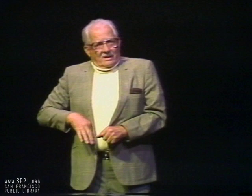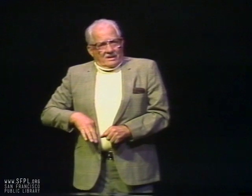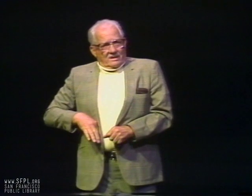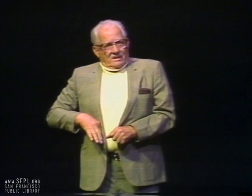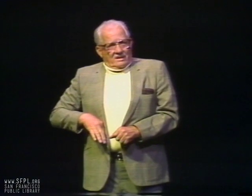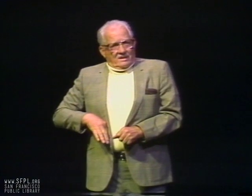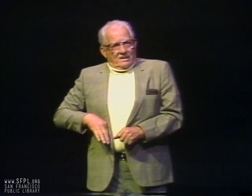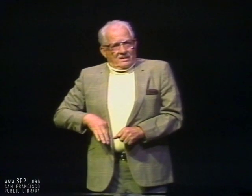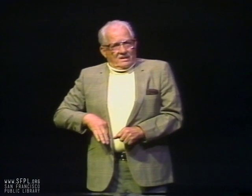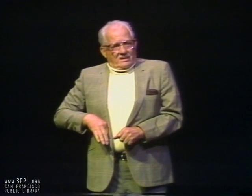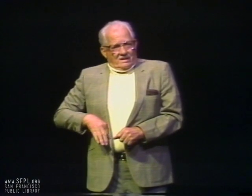associations.